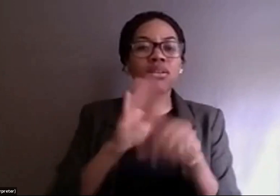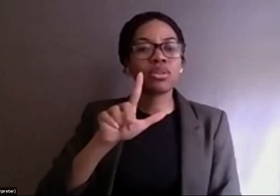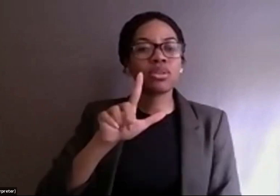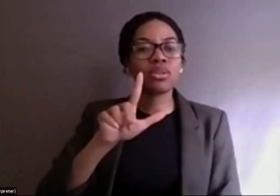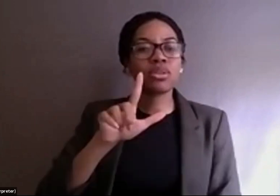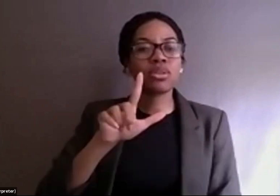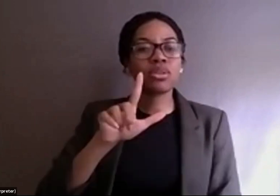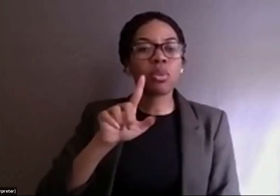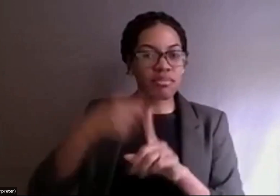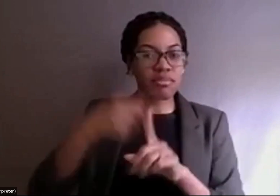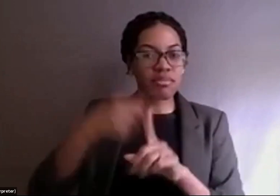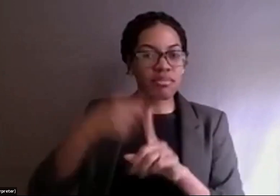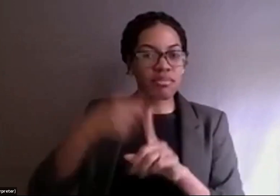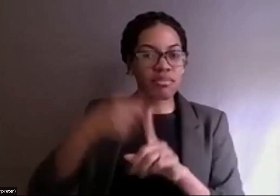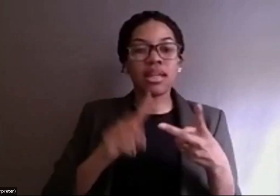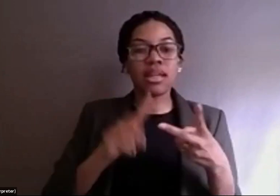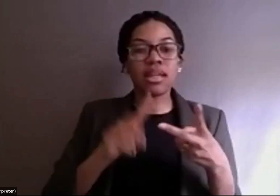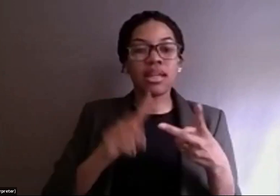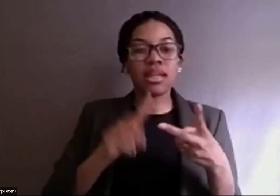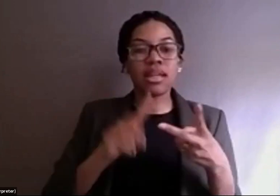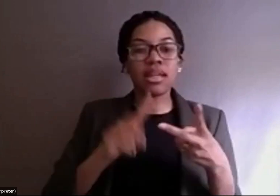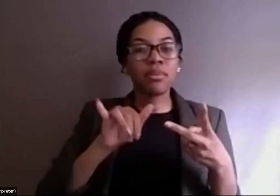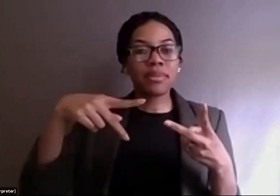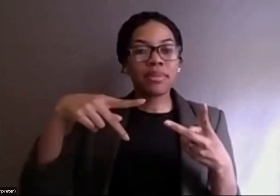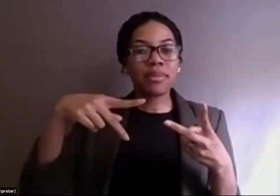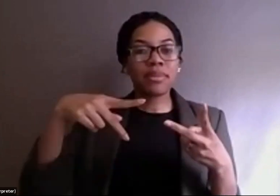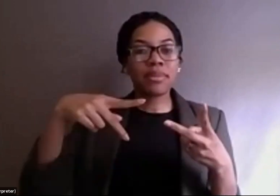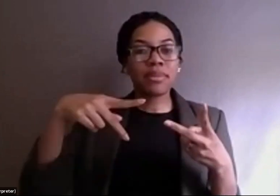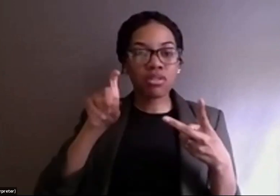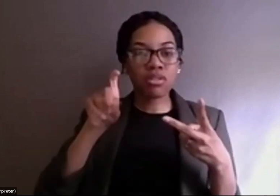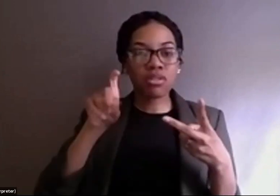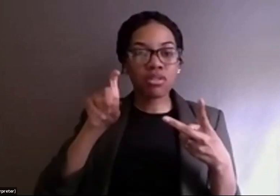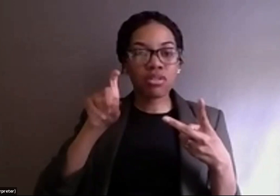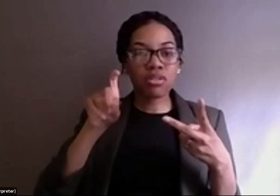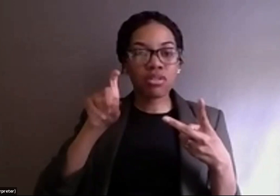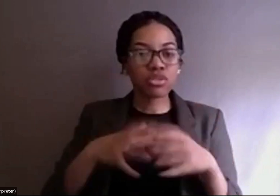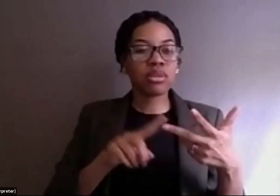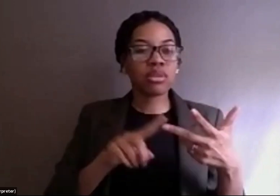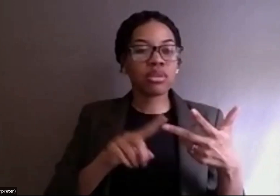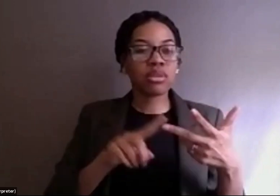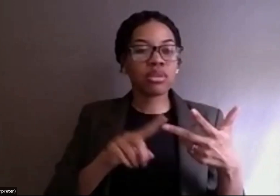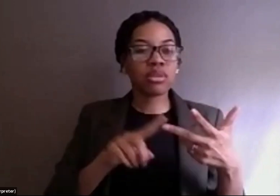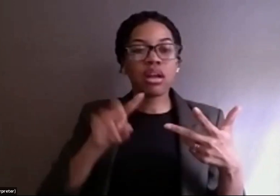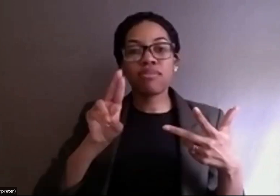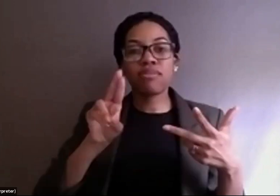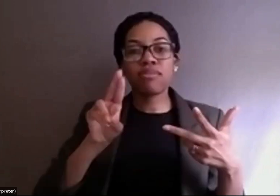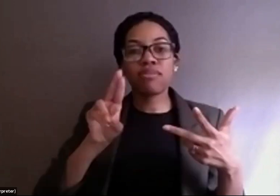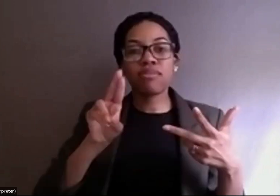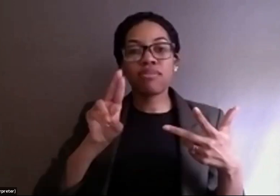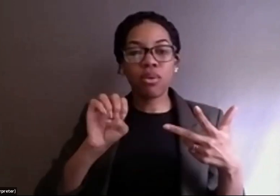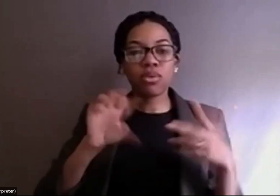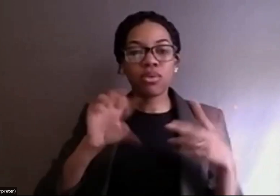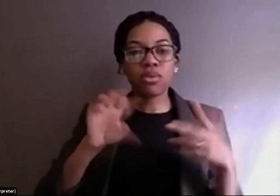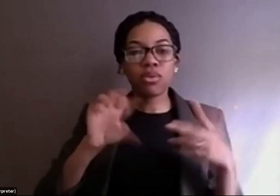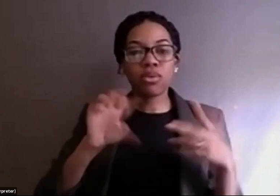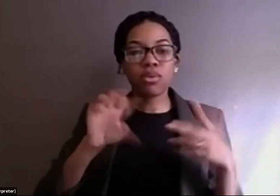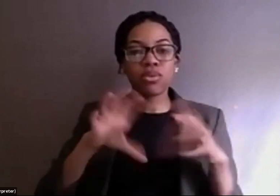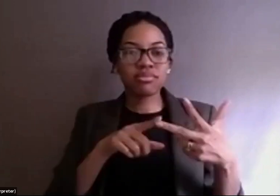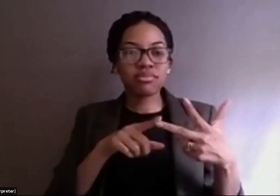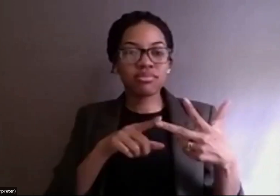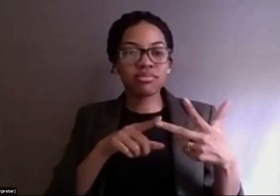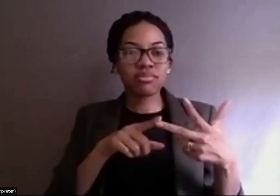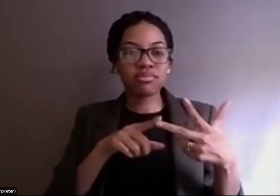BYP 100, and Bo. We're doing something together next Monday on the 27th at 6:30. We're not